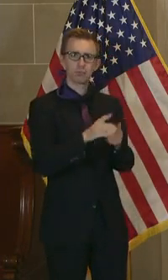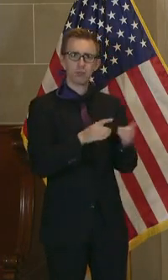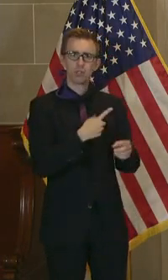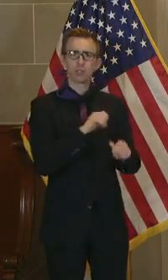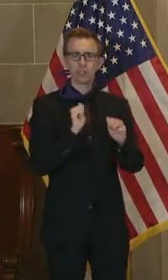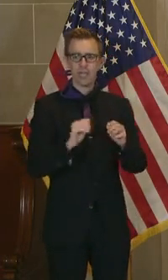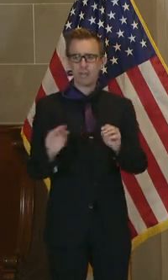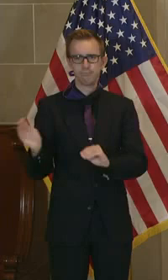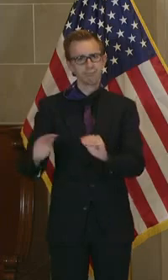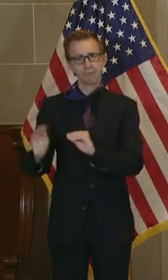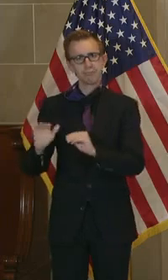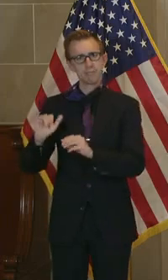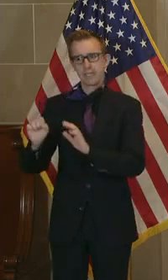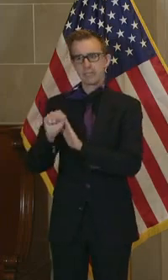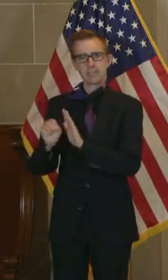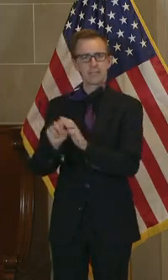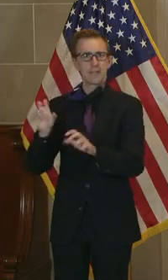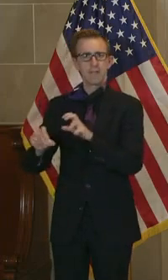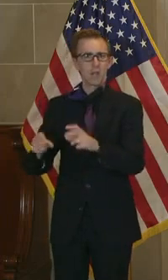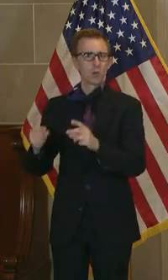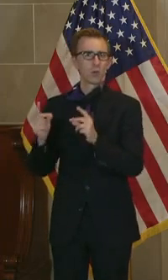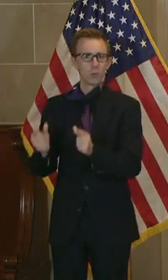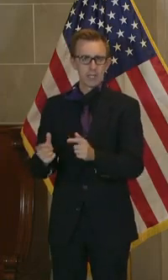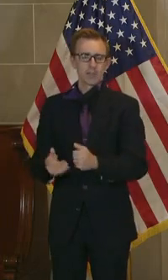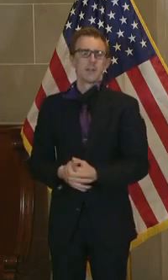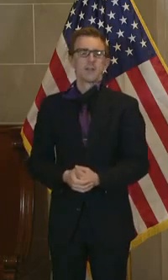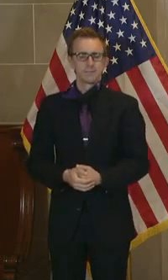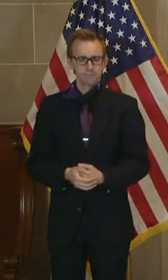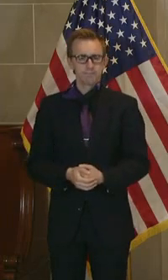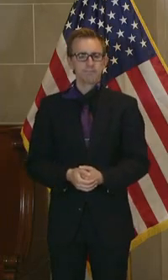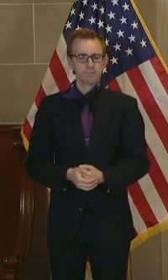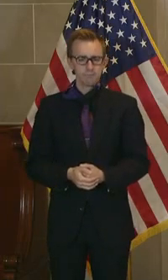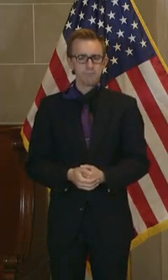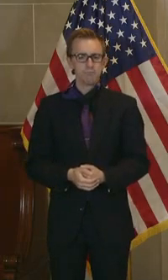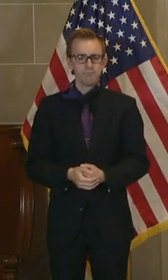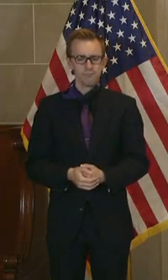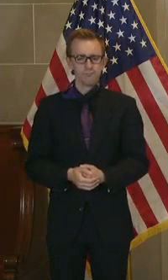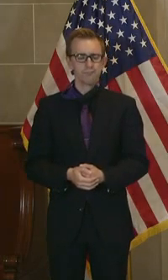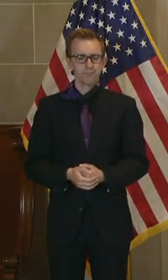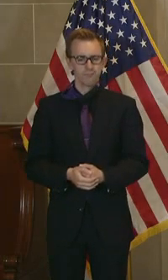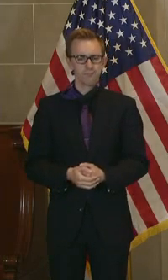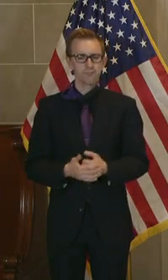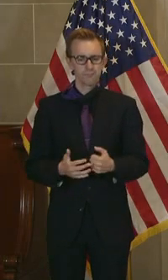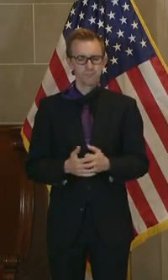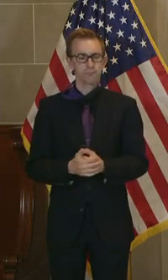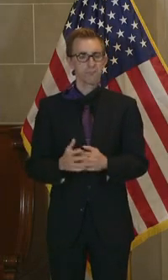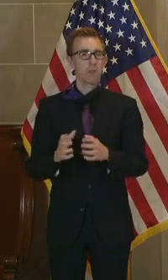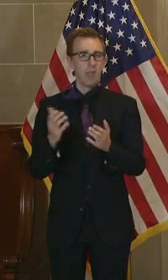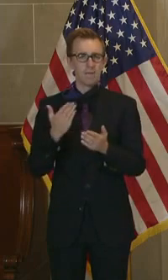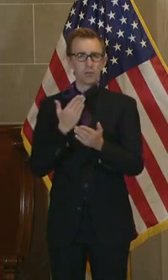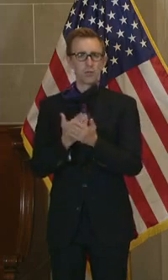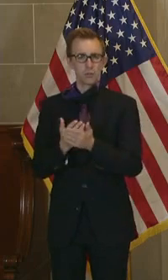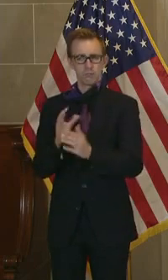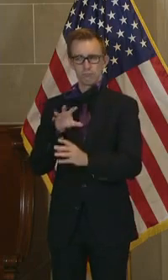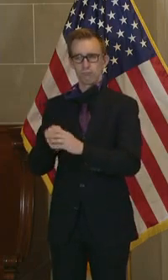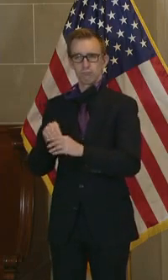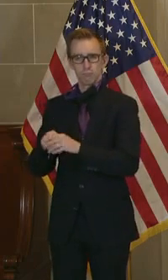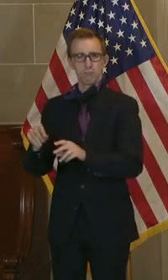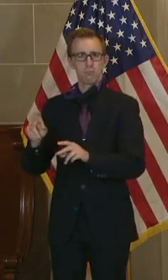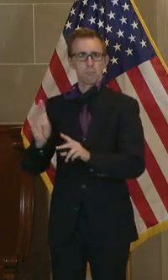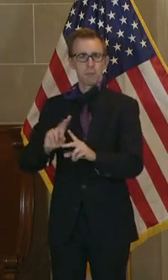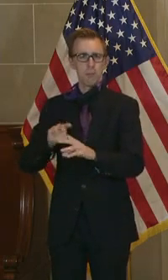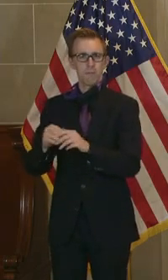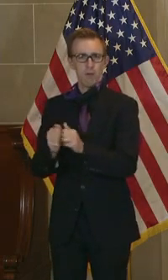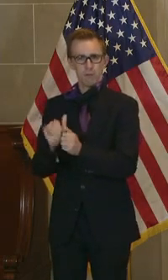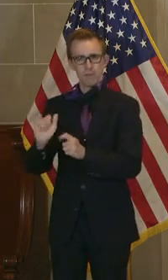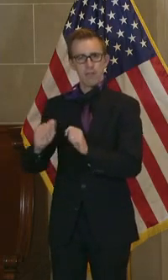state fair together. Mark Wolf, the director over at the state fair. A lot of good people will be working on this. But again, farmers